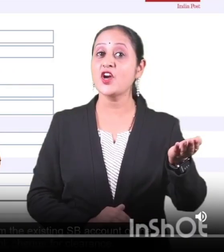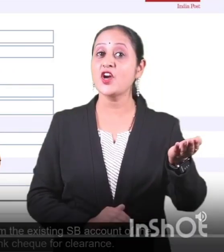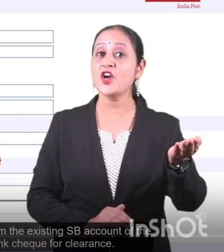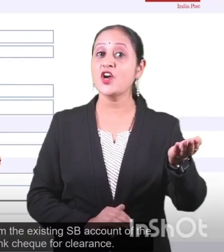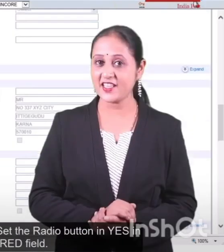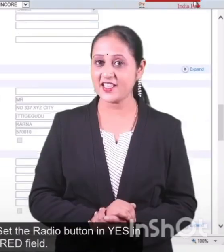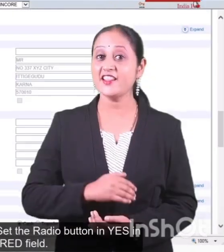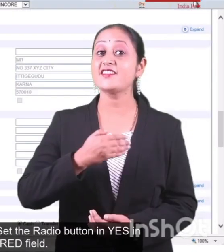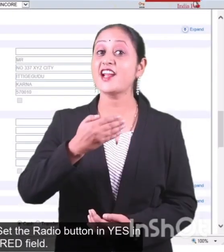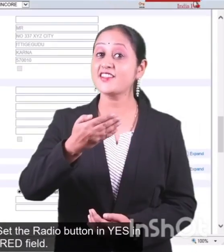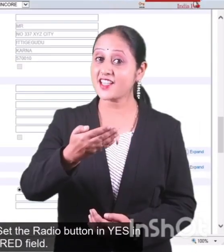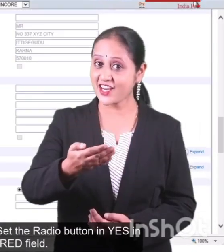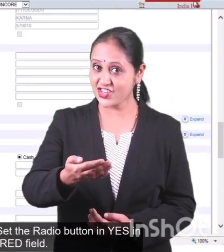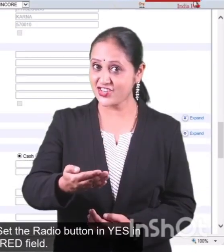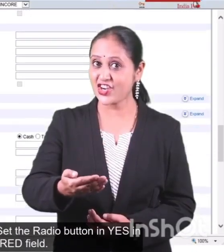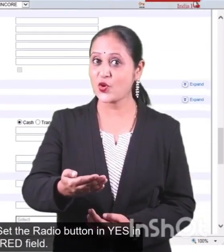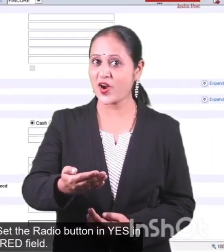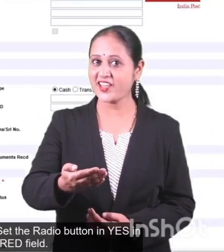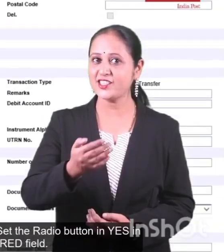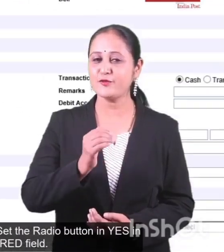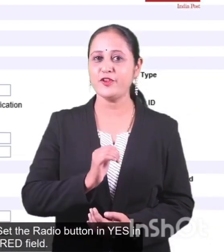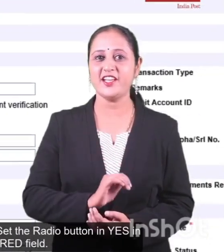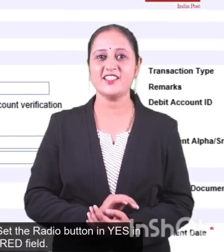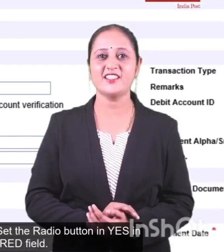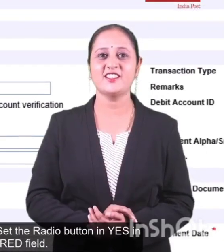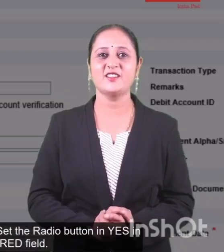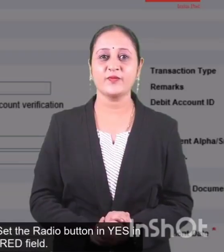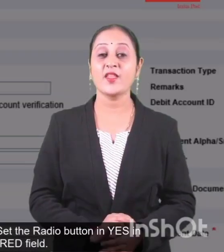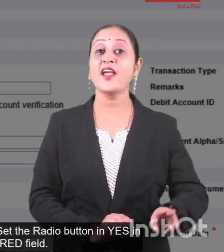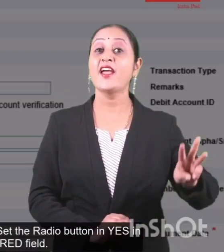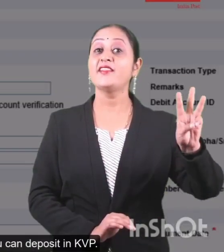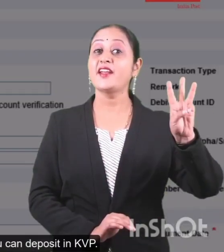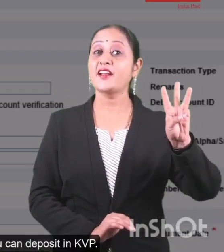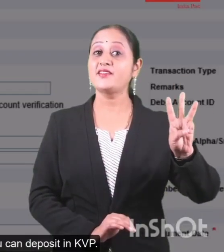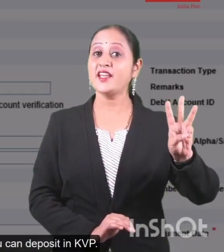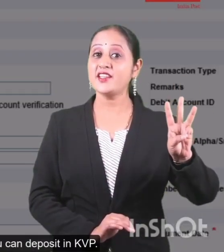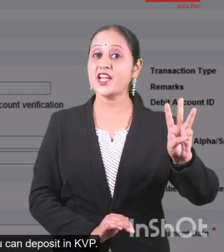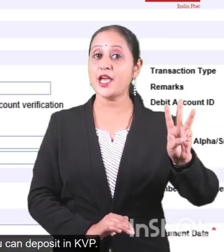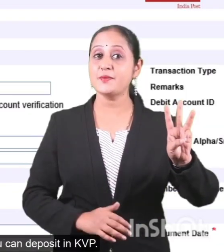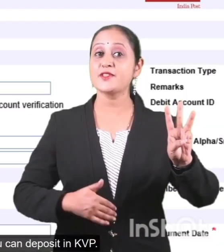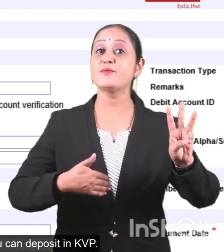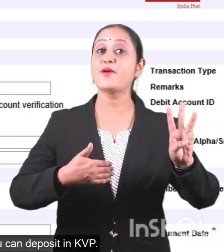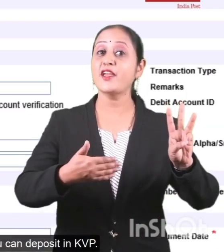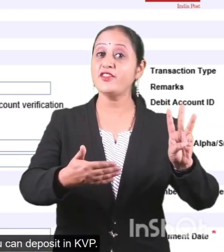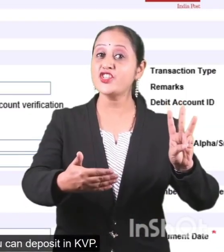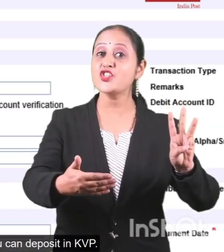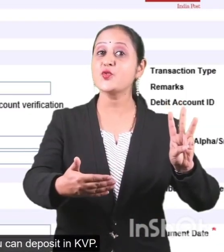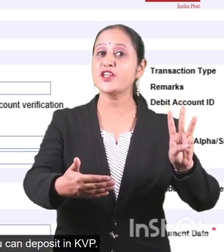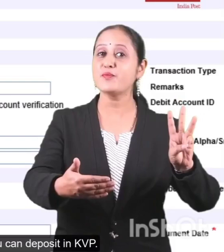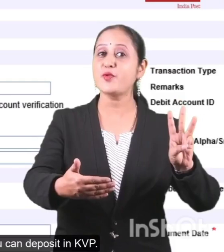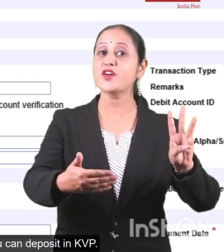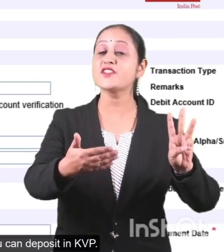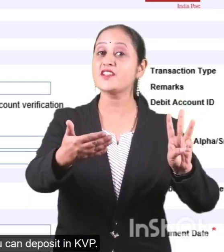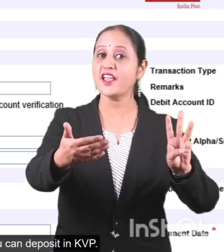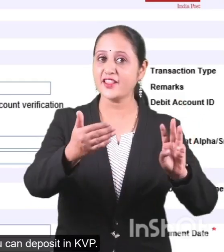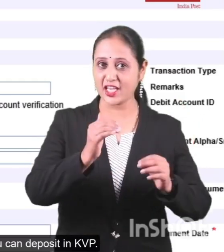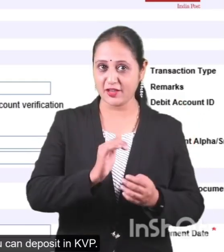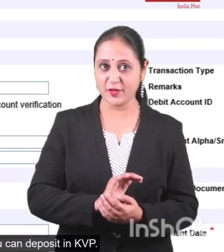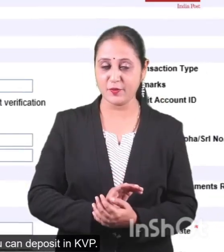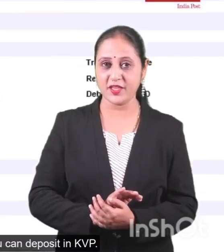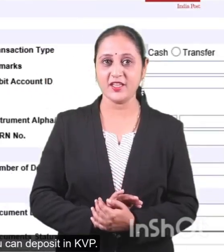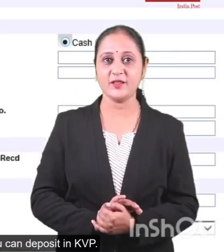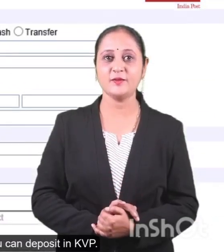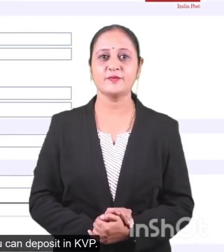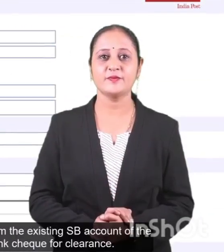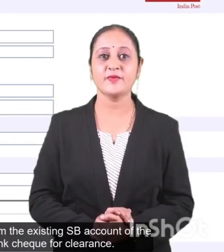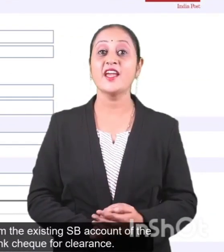deposit in the transaction required field. There are three types by which you can deposit